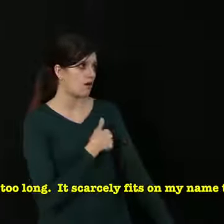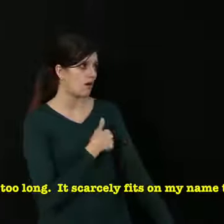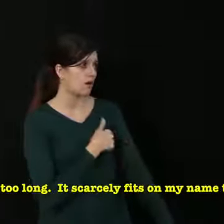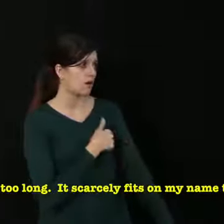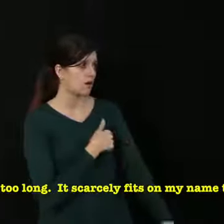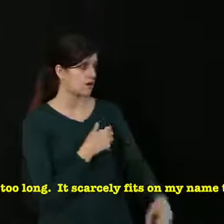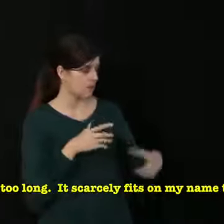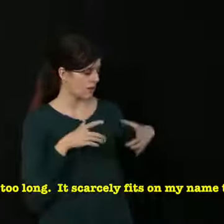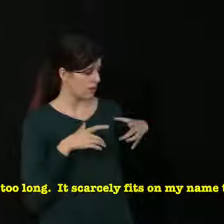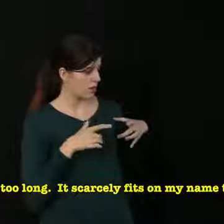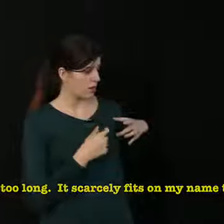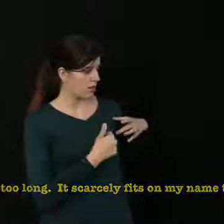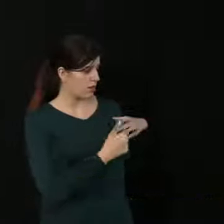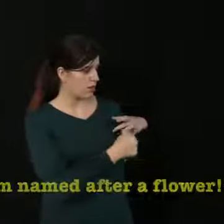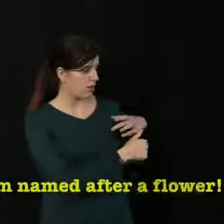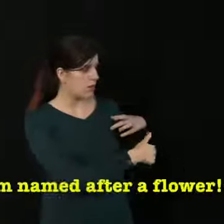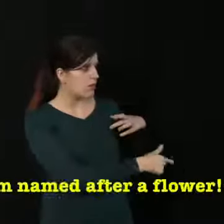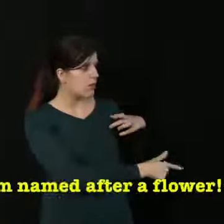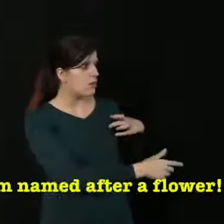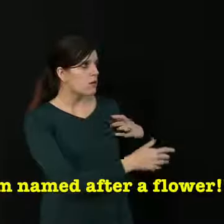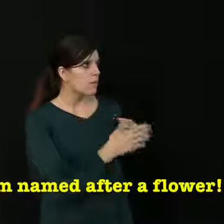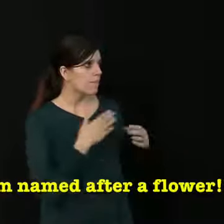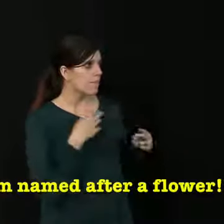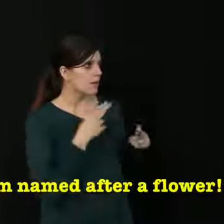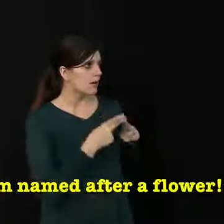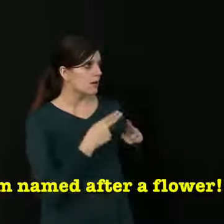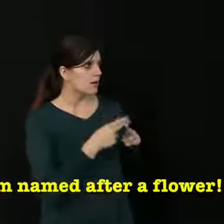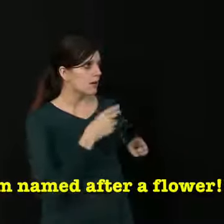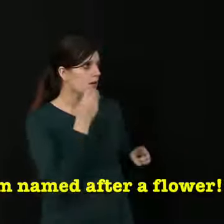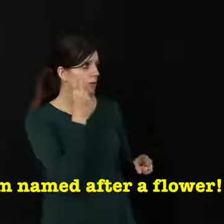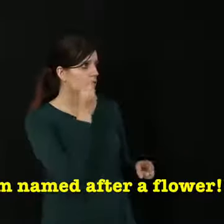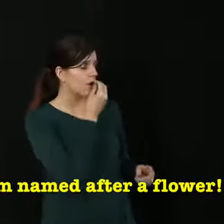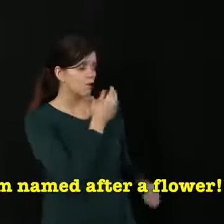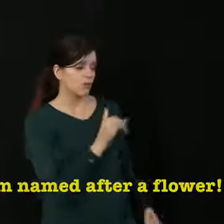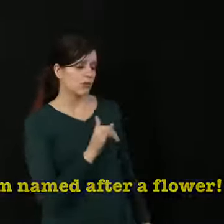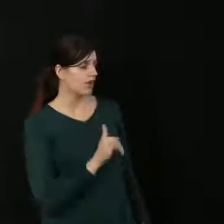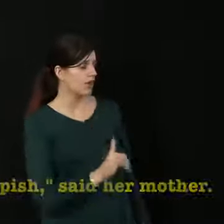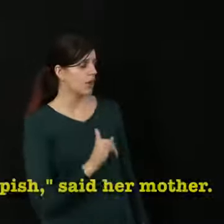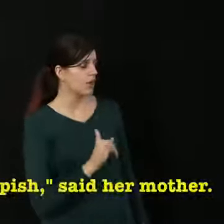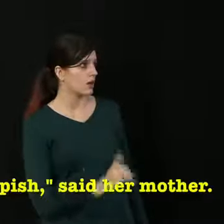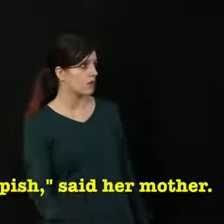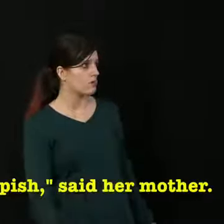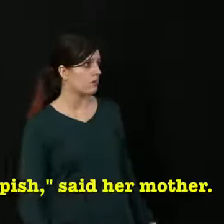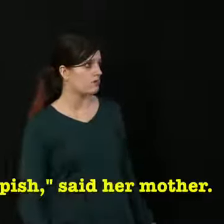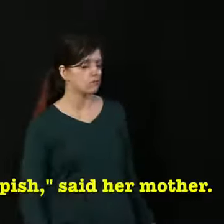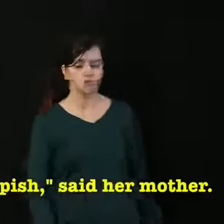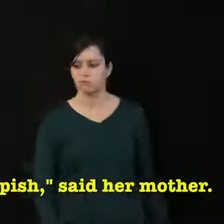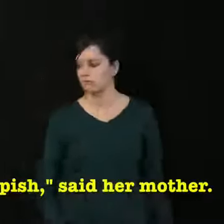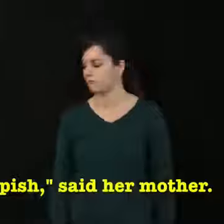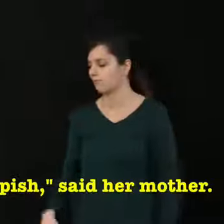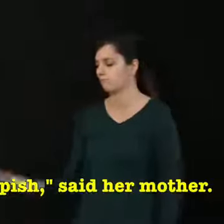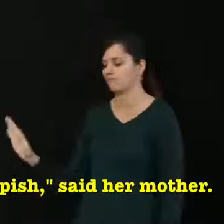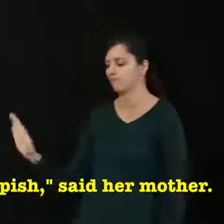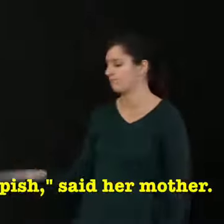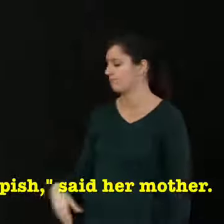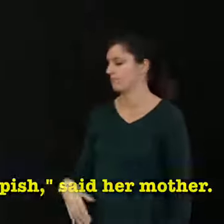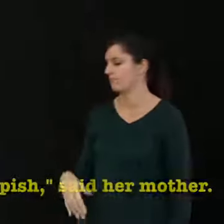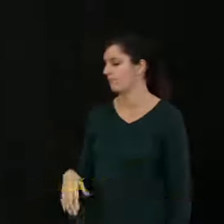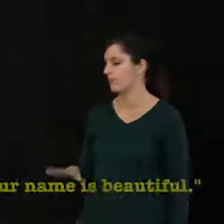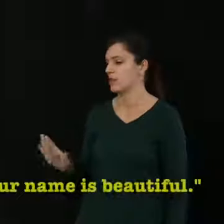scarcely fits on my name tag, and I'm named after a flower." "Oh, pish," said her mother. "Your